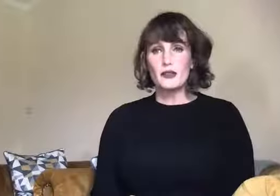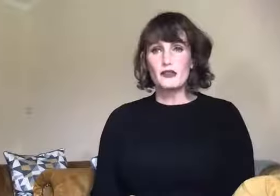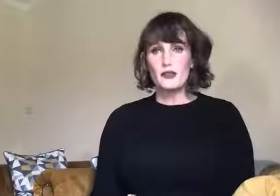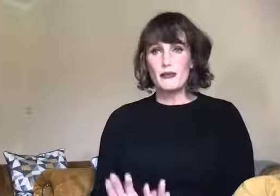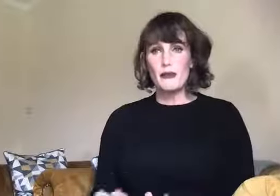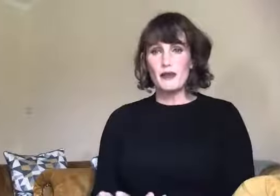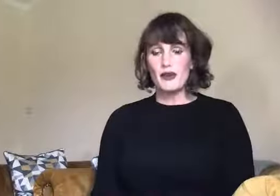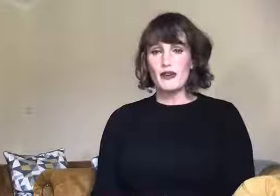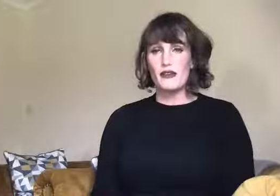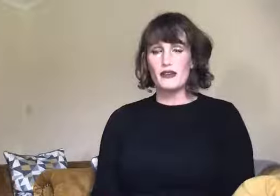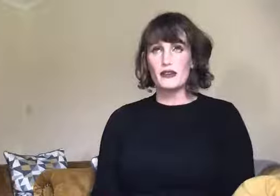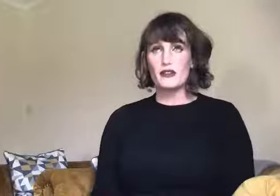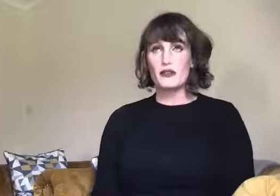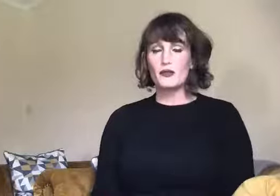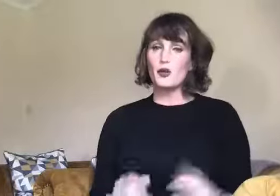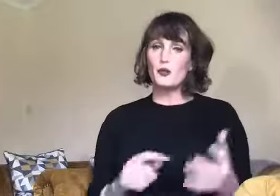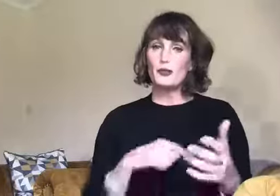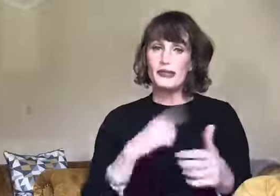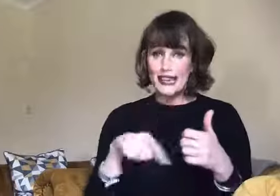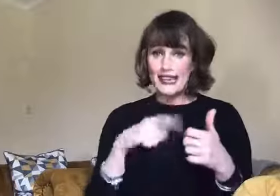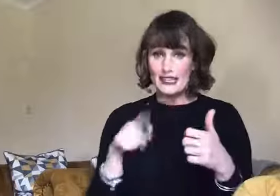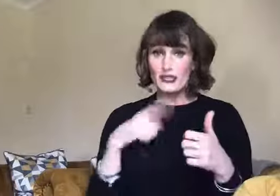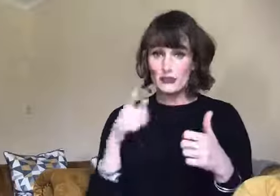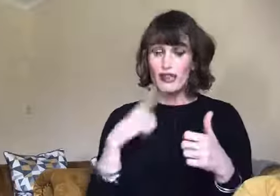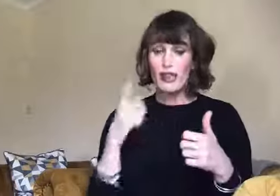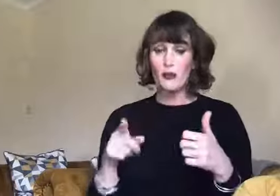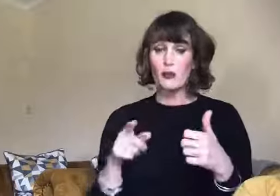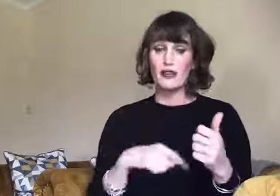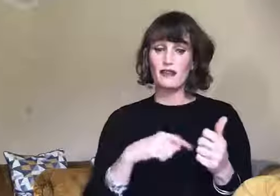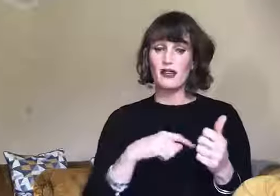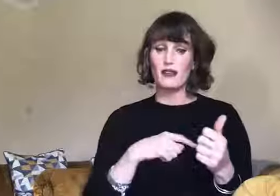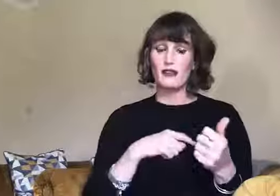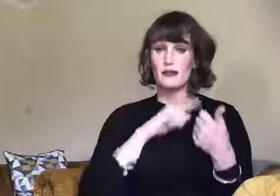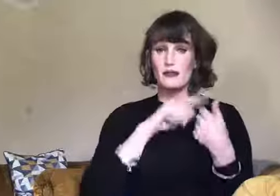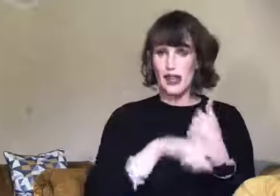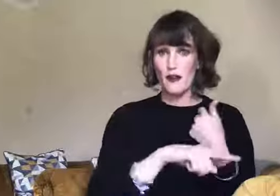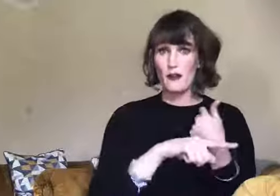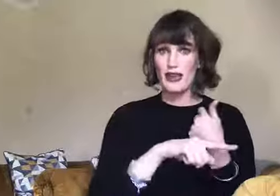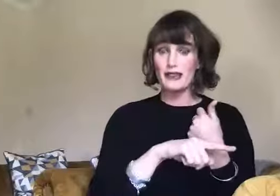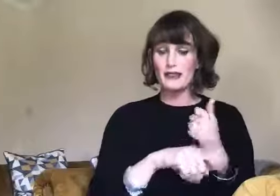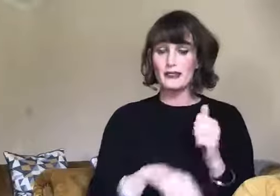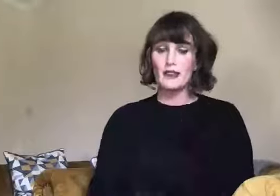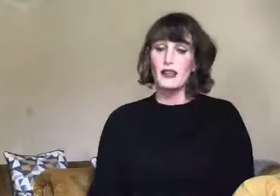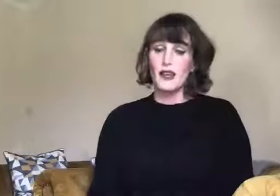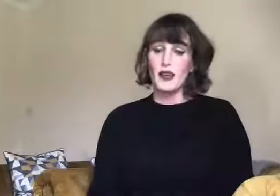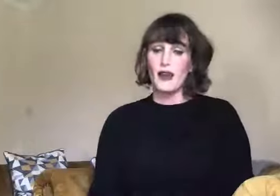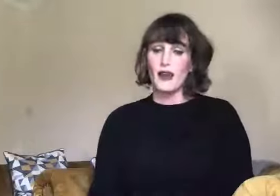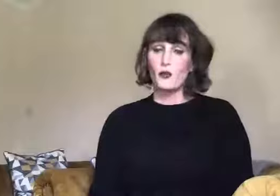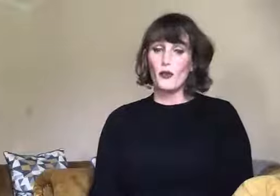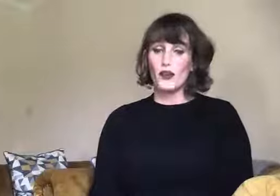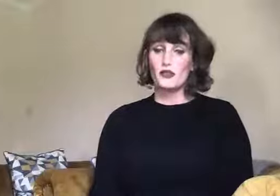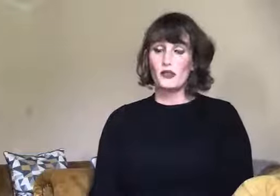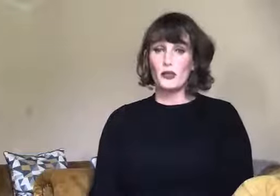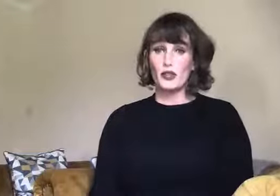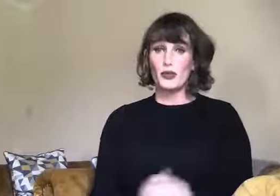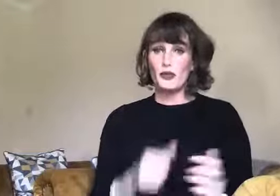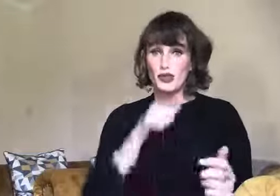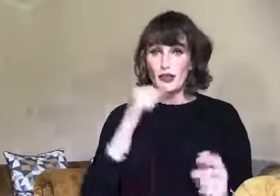So just remember that, today, just to recap, we have done the alphabet. I have taught you nice